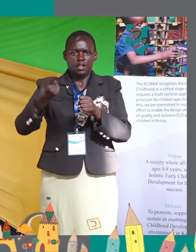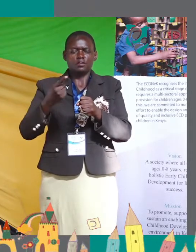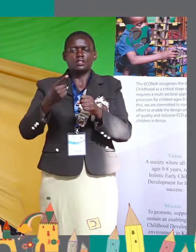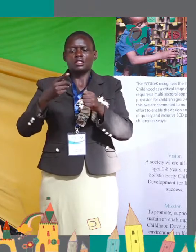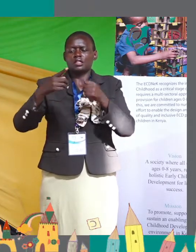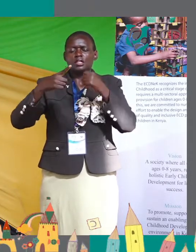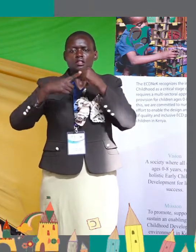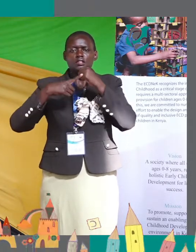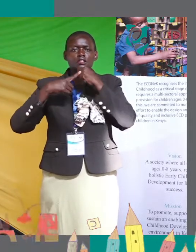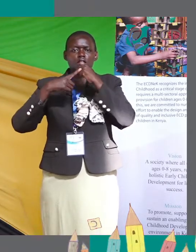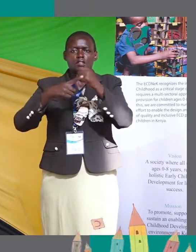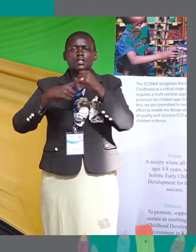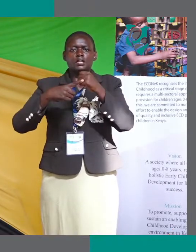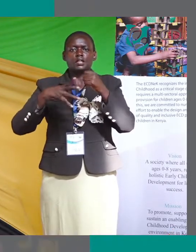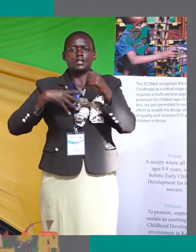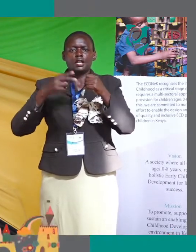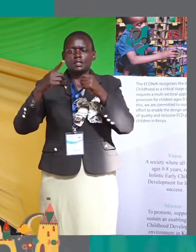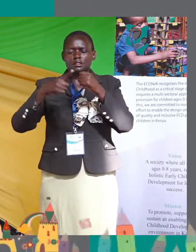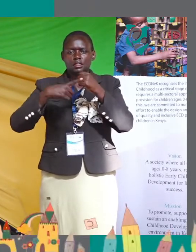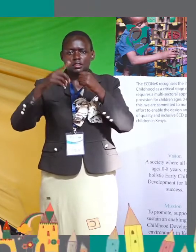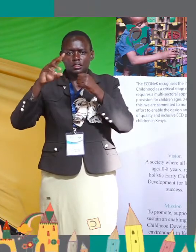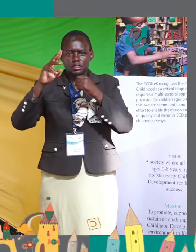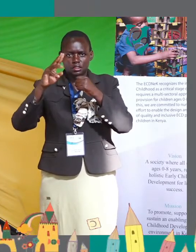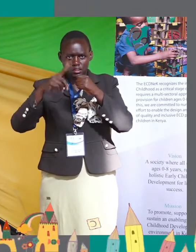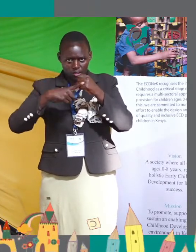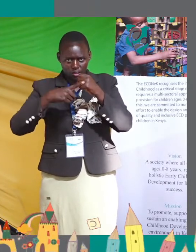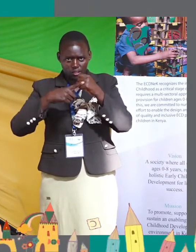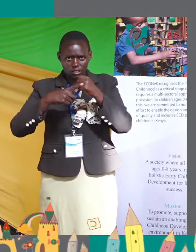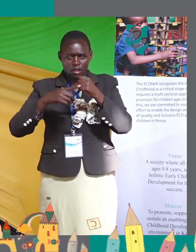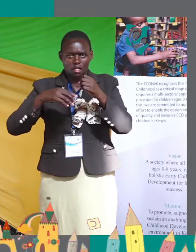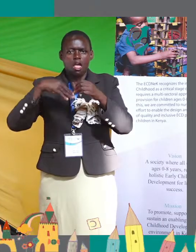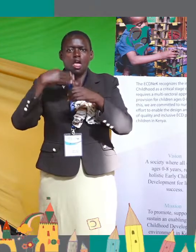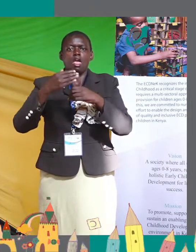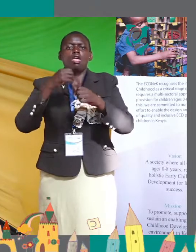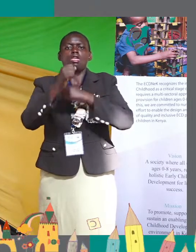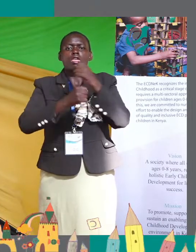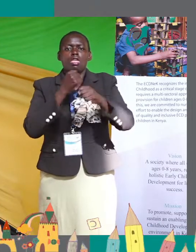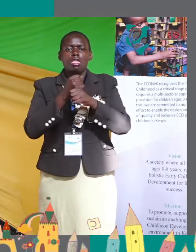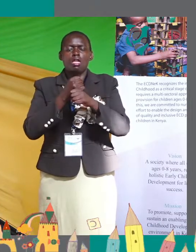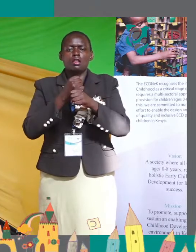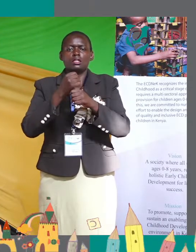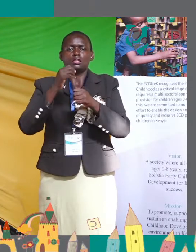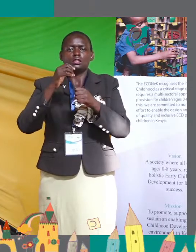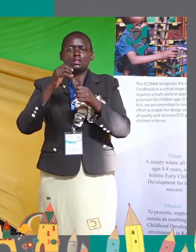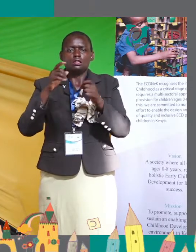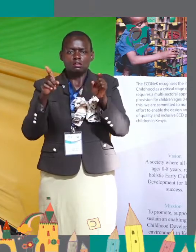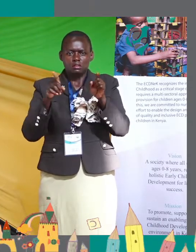24,666, about 25,000. The following year, 2017,